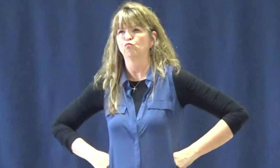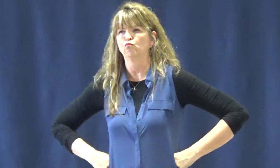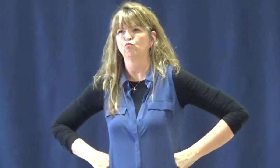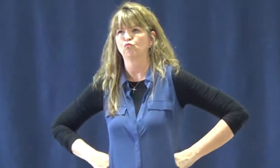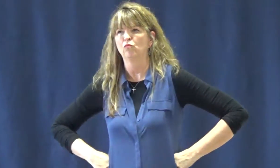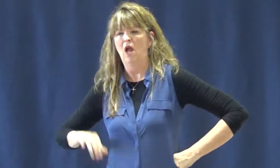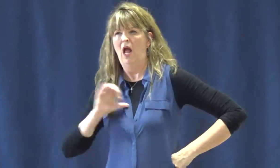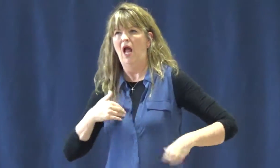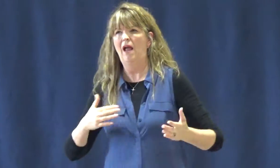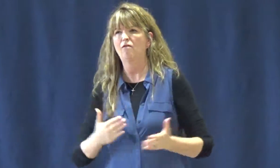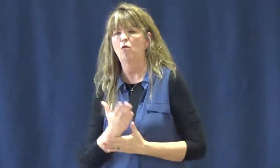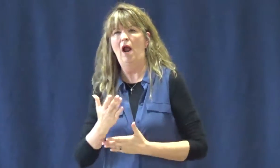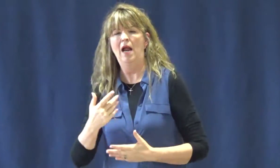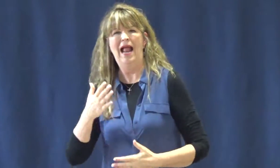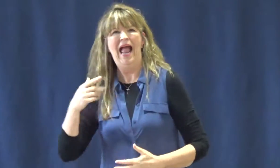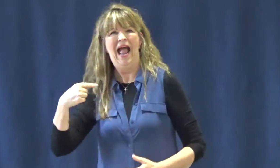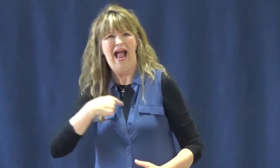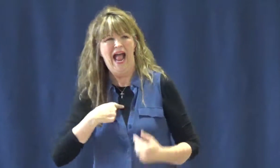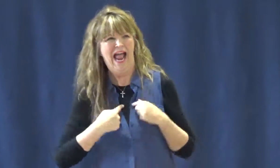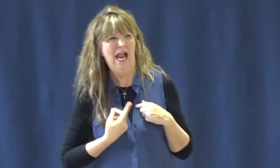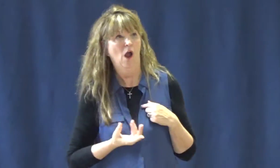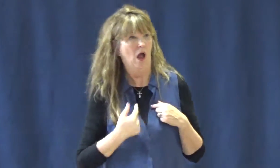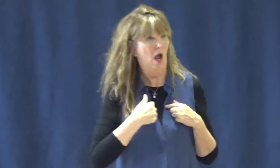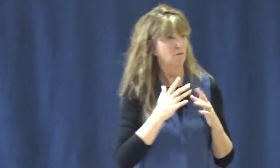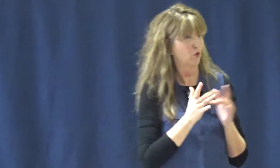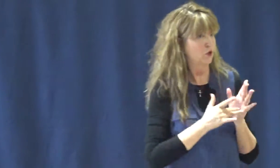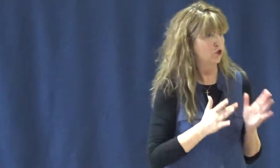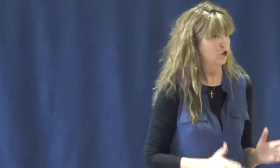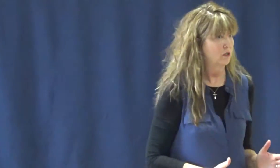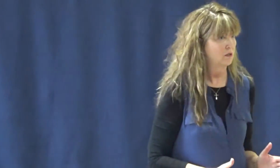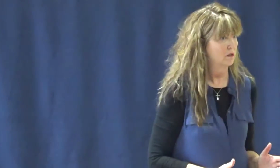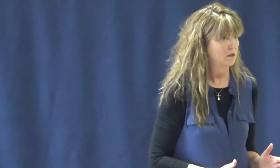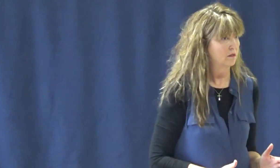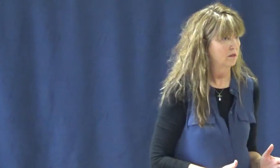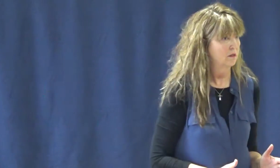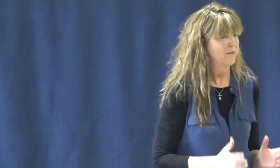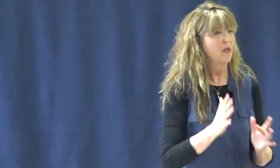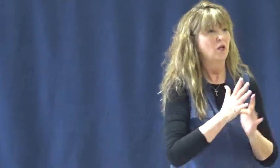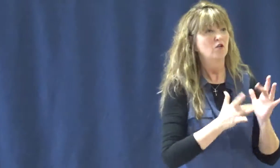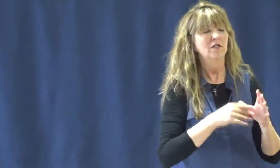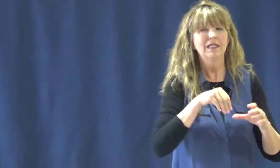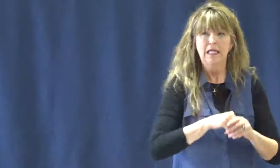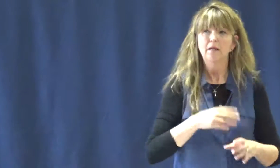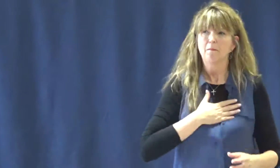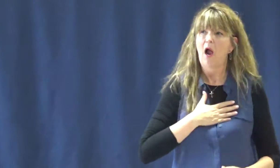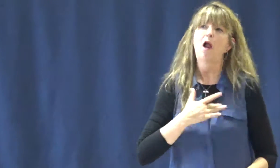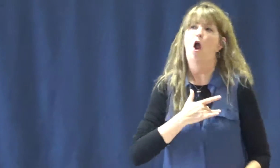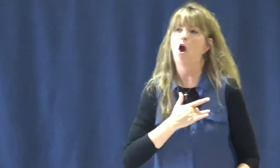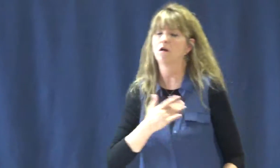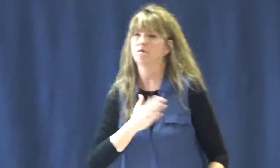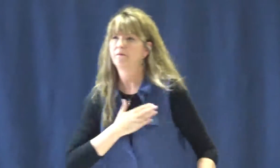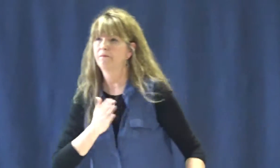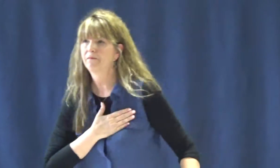I don't need to continue to learn. I have a right. I'm a Christian. Jesus is in my